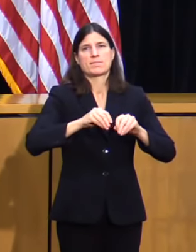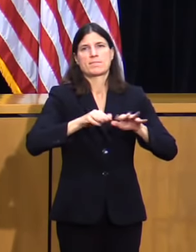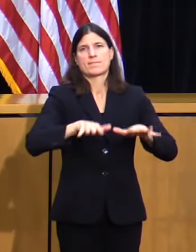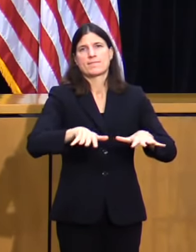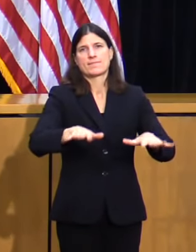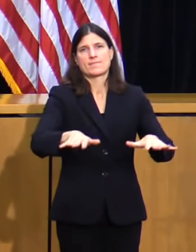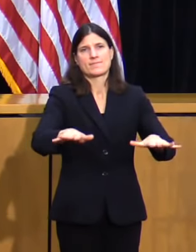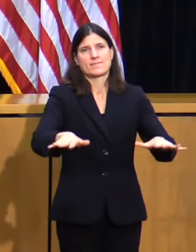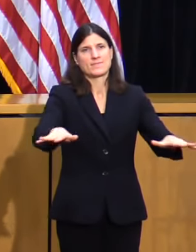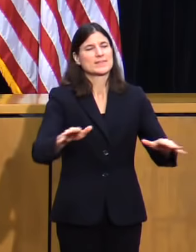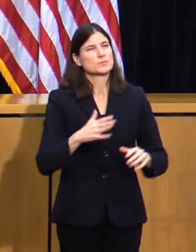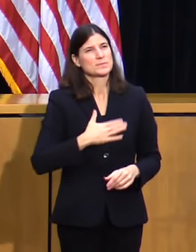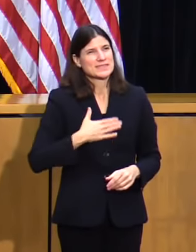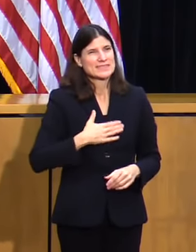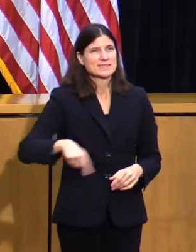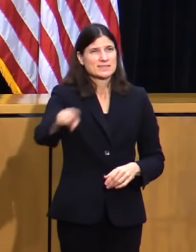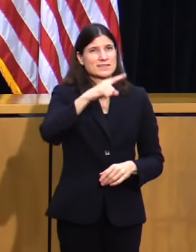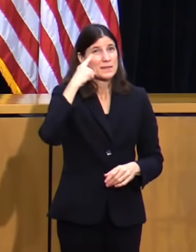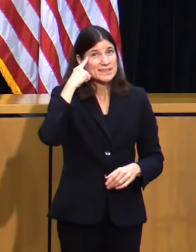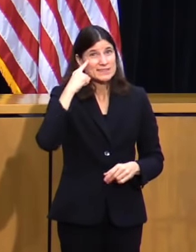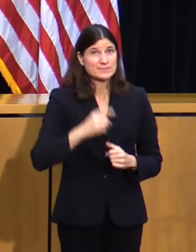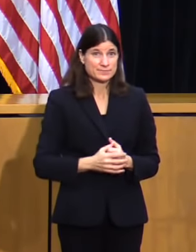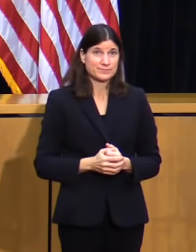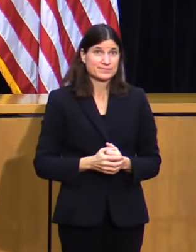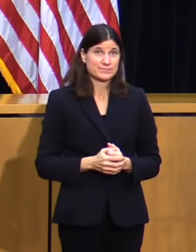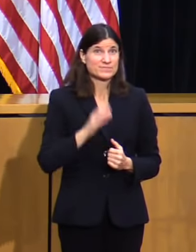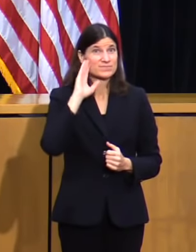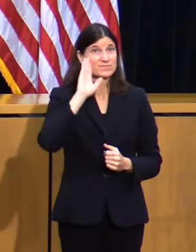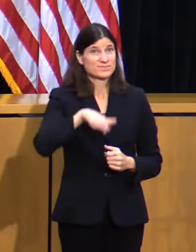We're living in a pandemic.